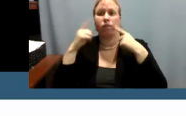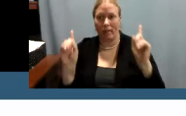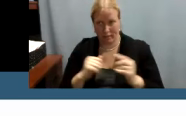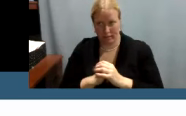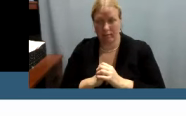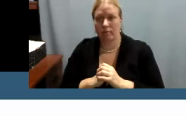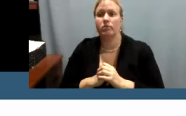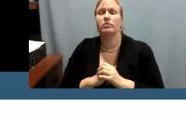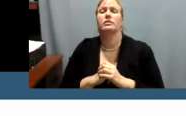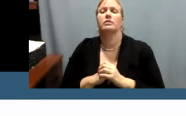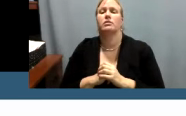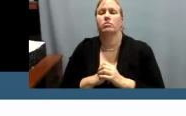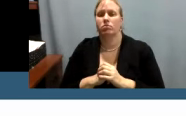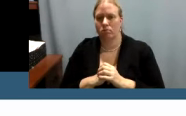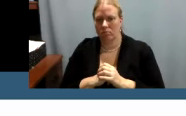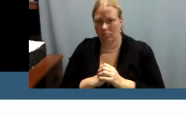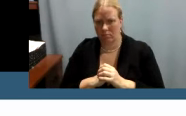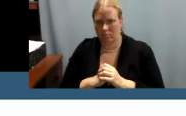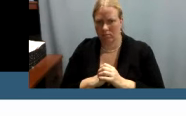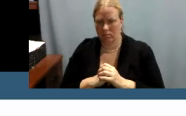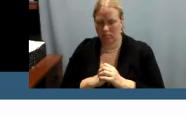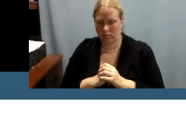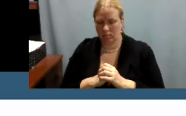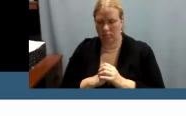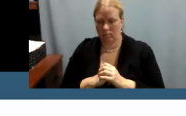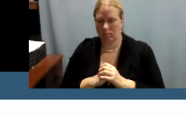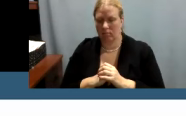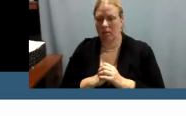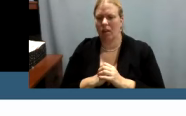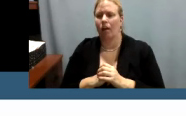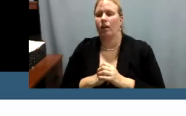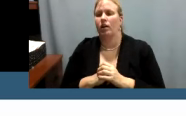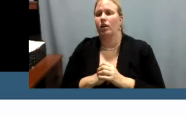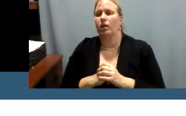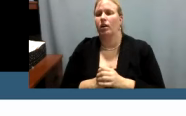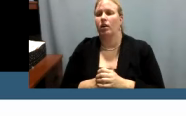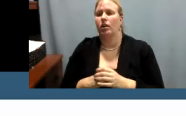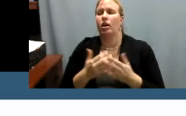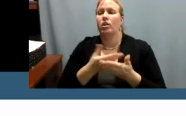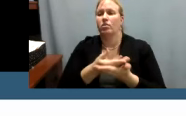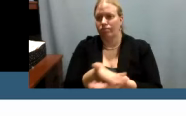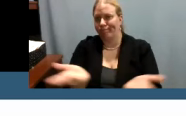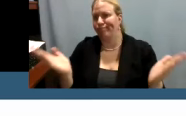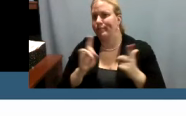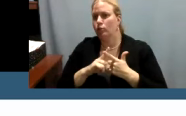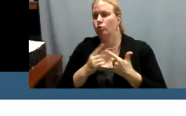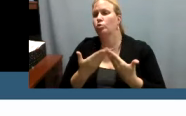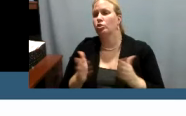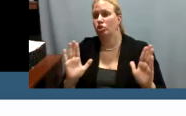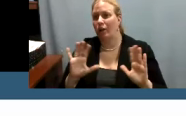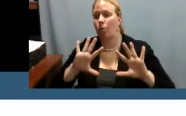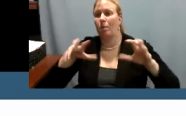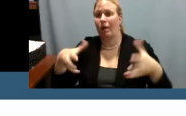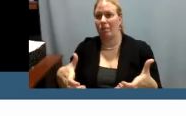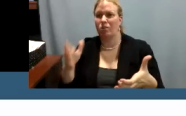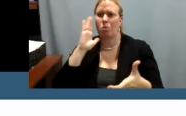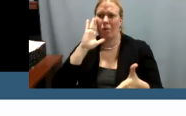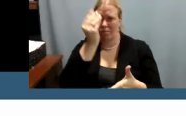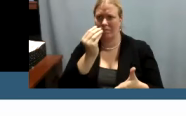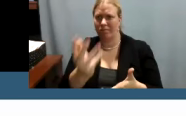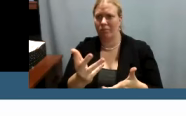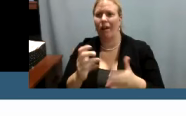well the vaccine works in general for the general population and how much how it may reduce disease severity or transmission and how long